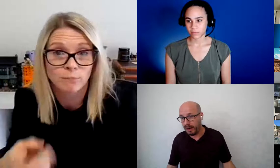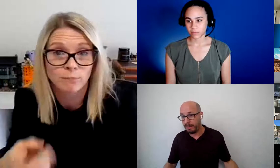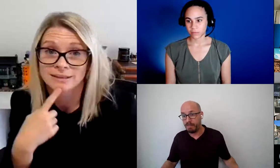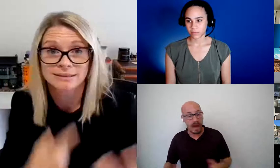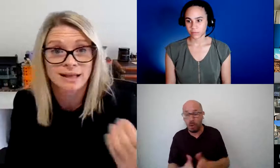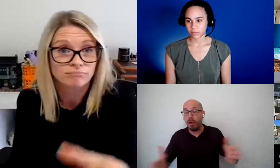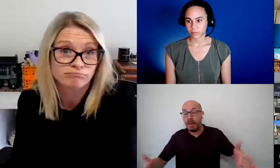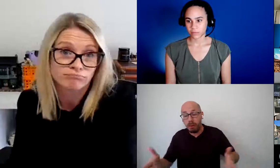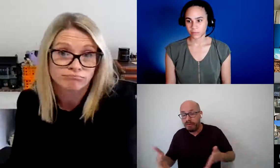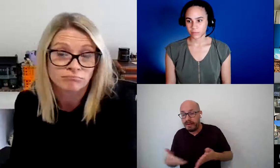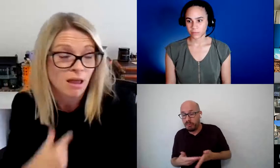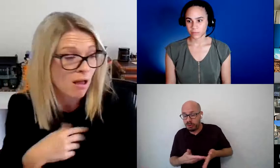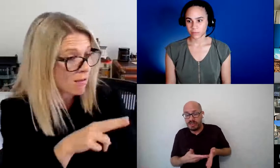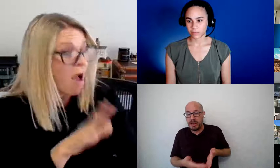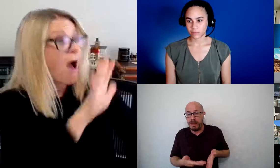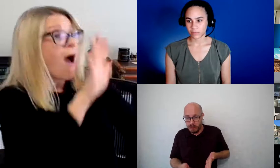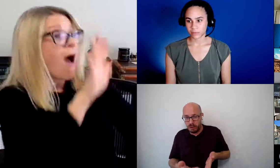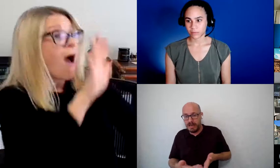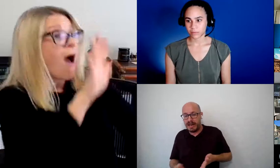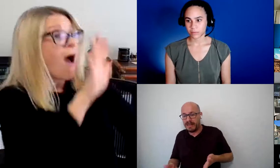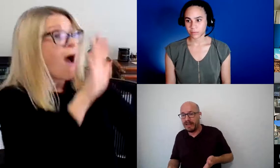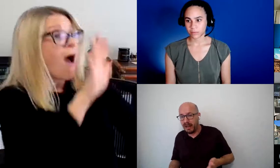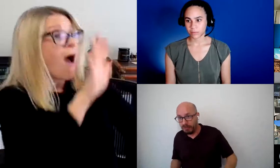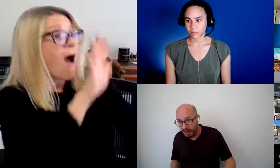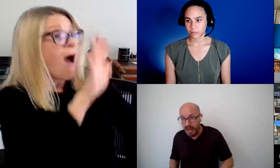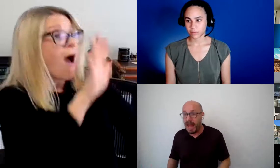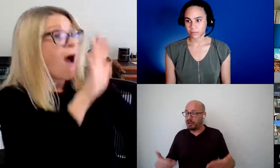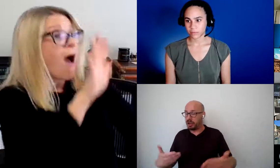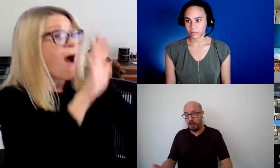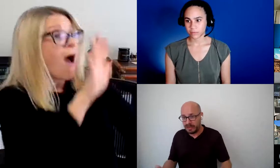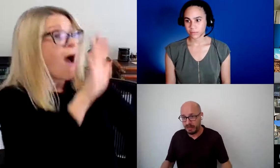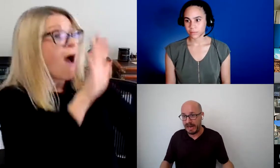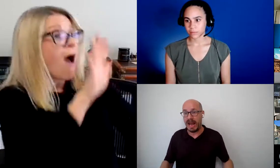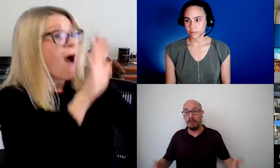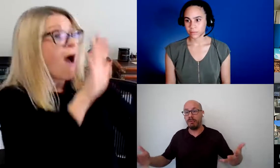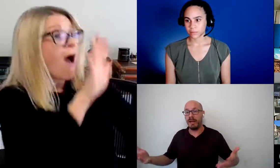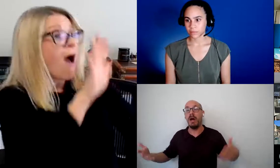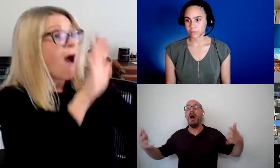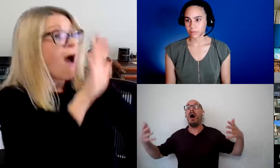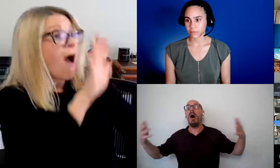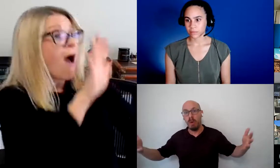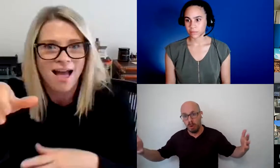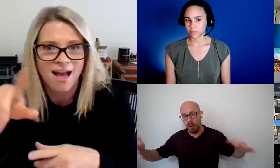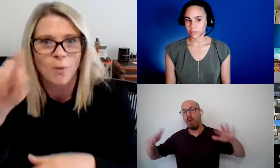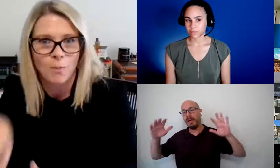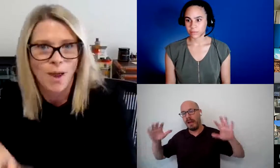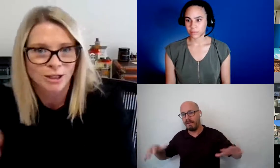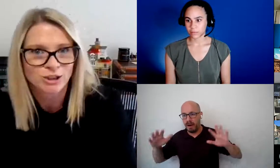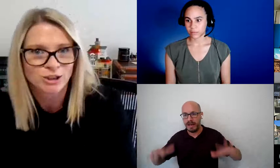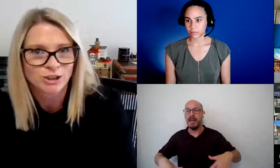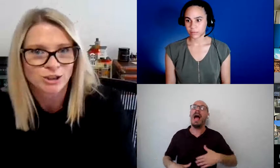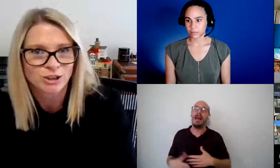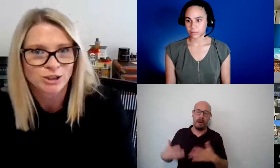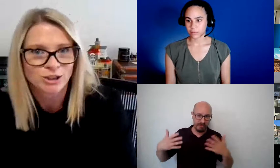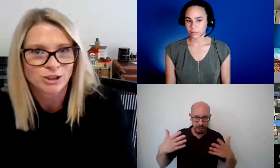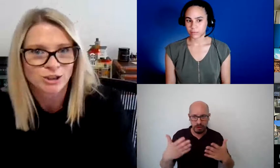Right? And all that person did was just type out, do you need anything else, and showed it to me. And it was like, oh, okay, fine. And I was